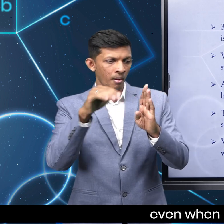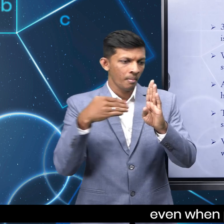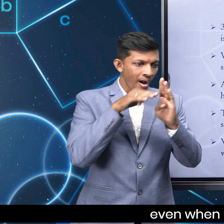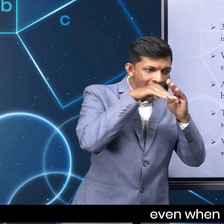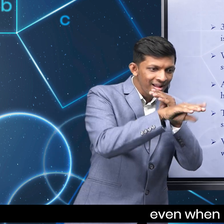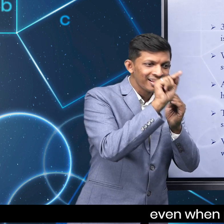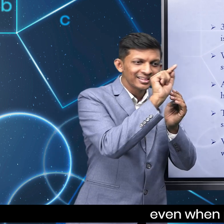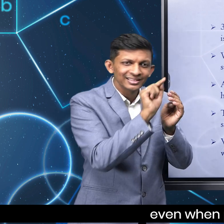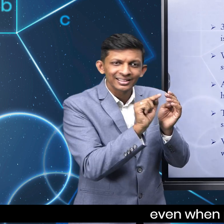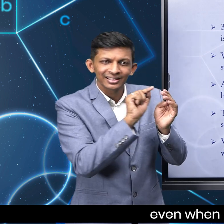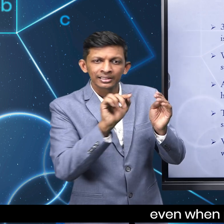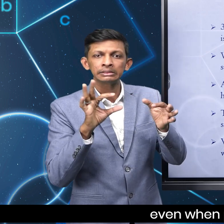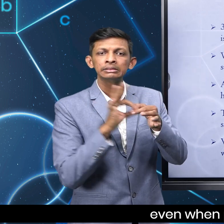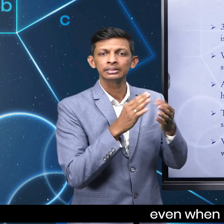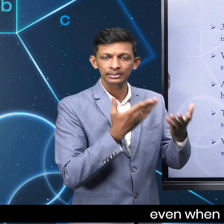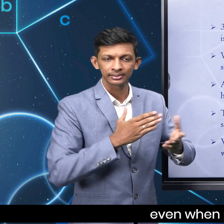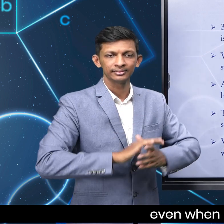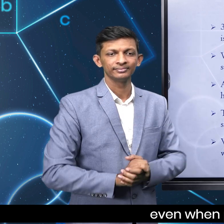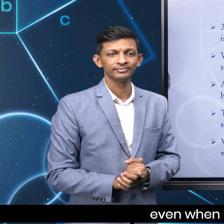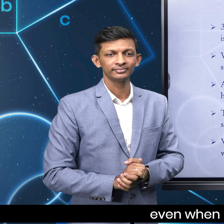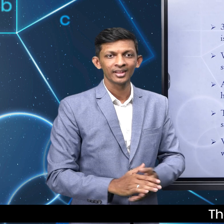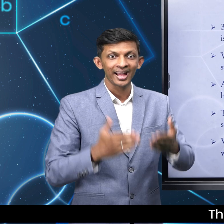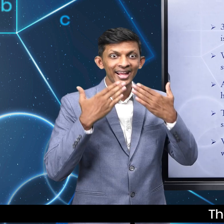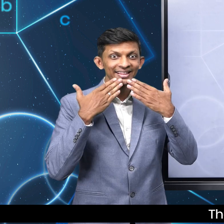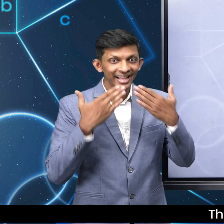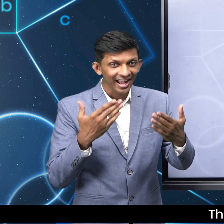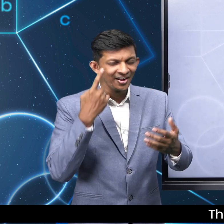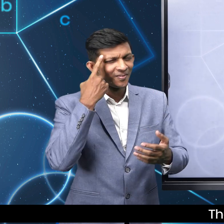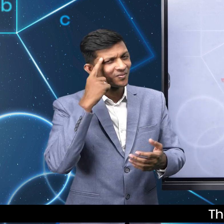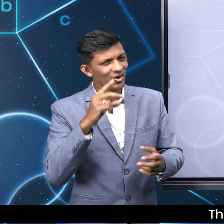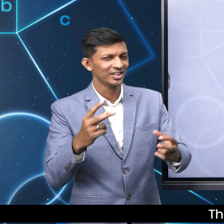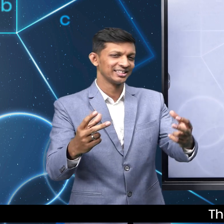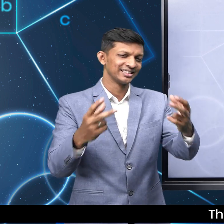view. Thanks for watching.